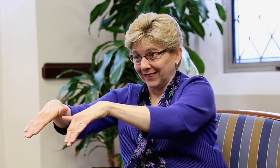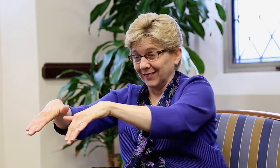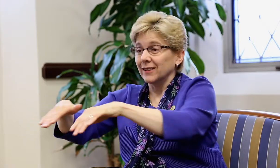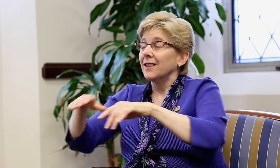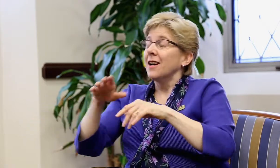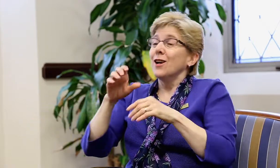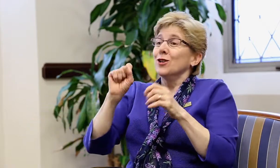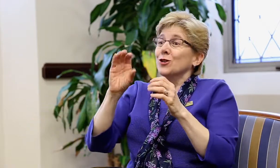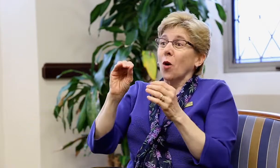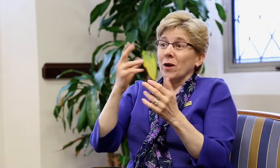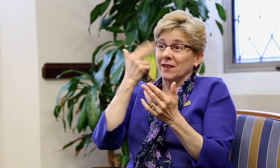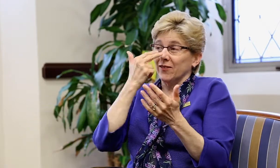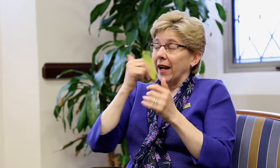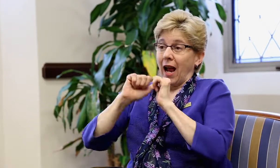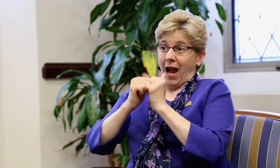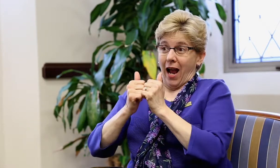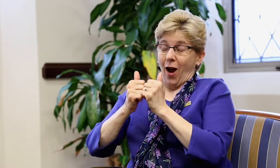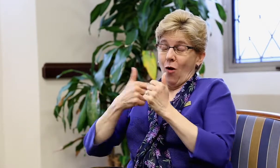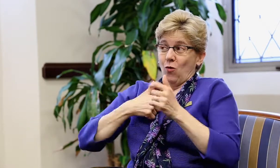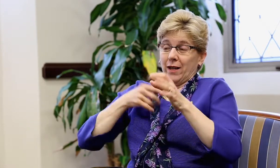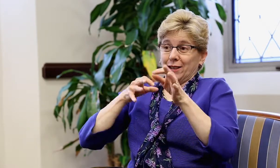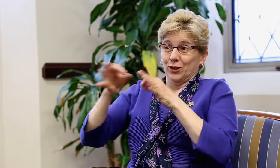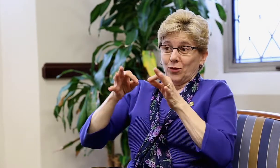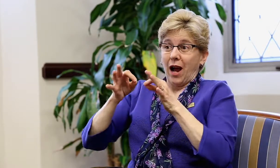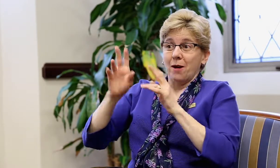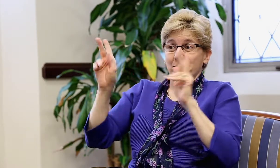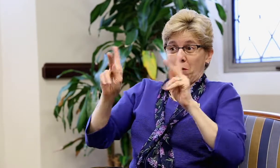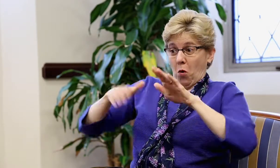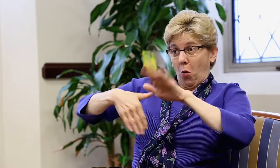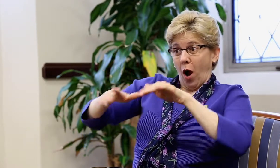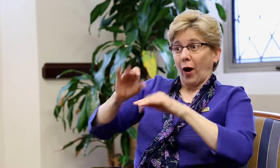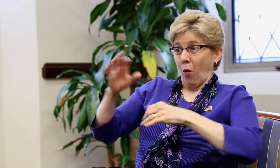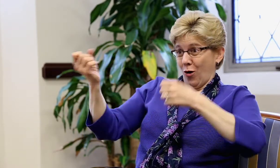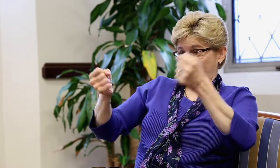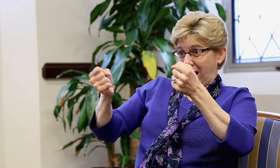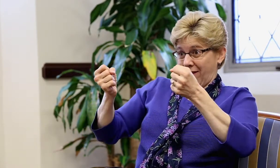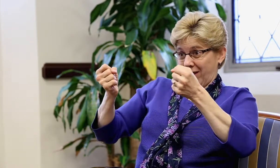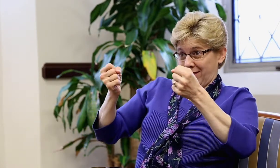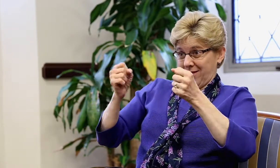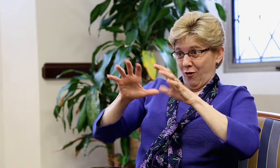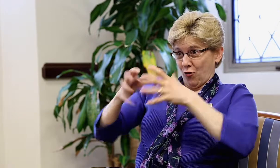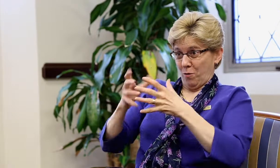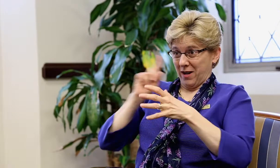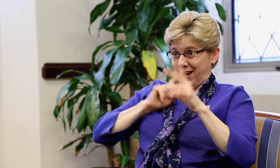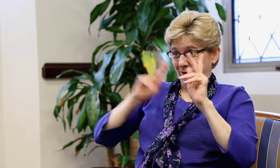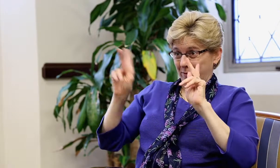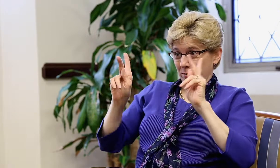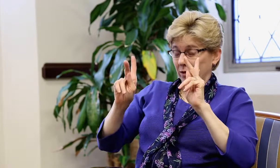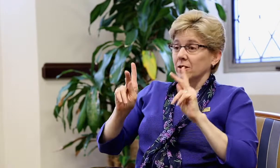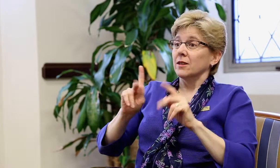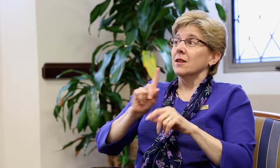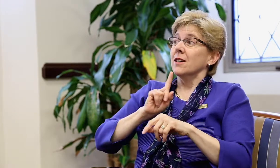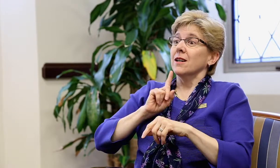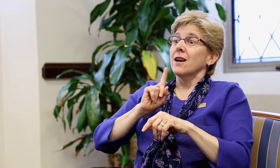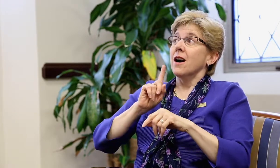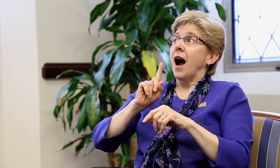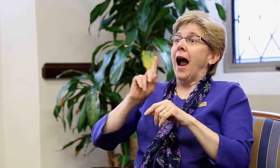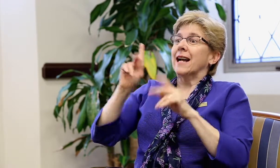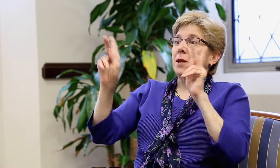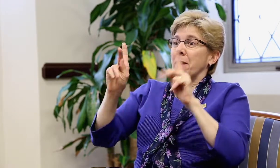where you're walking. So it's kind of funny the way we describe people walking or even driving, if you've got a group of deaf people doing either. The people